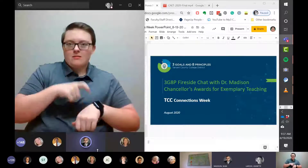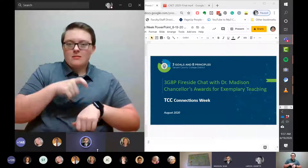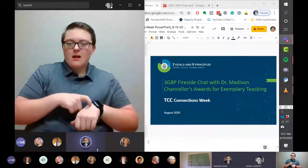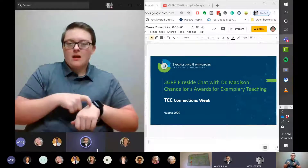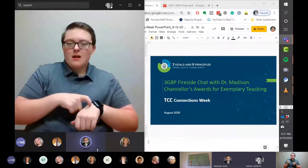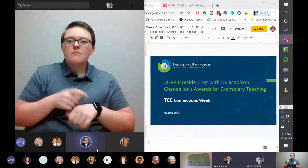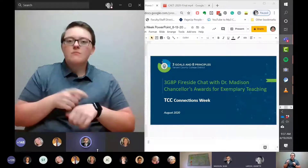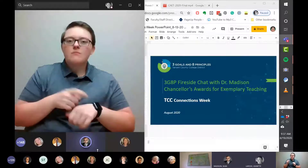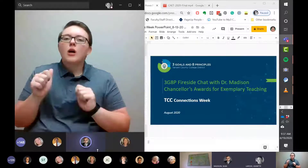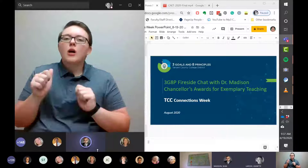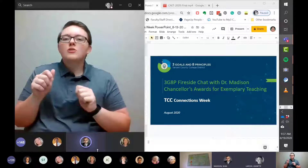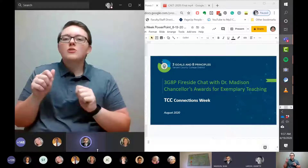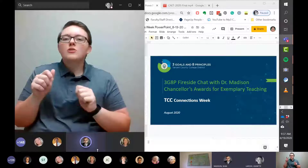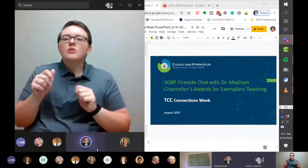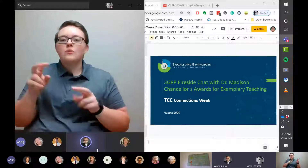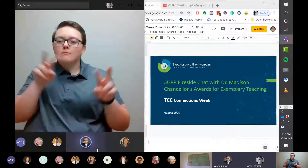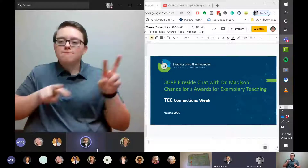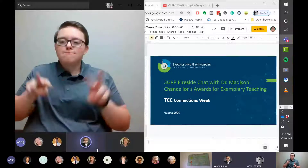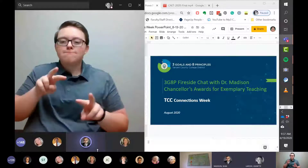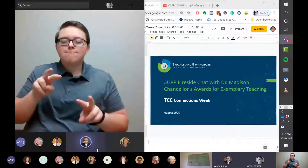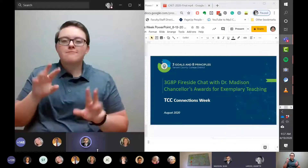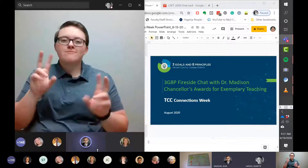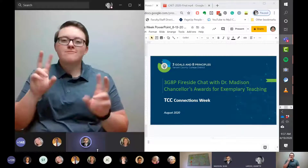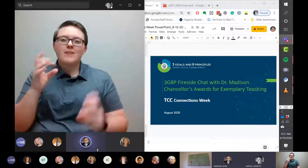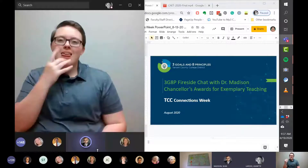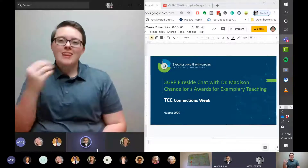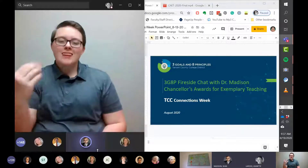search box at